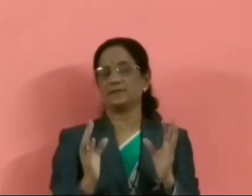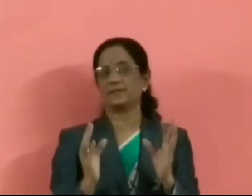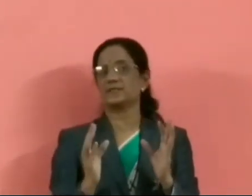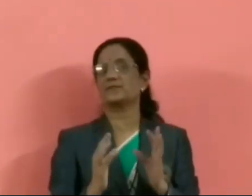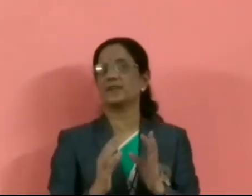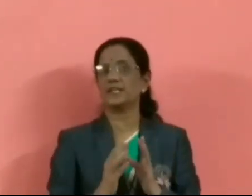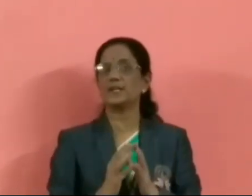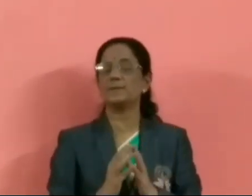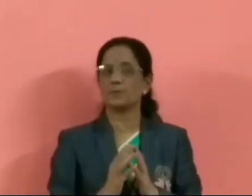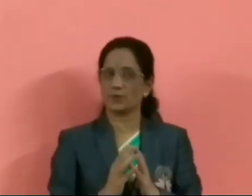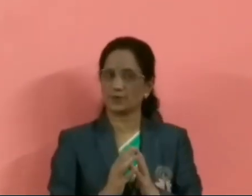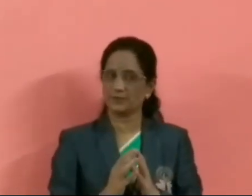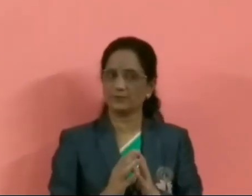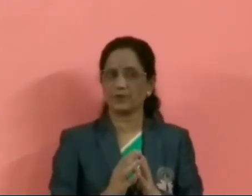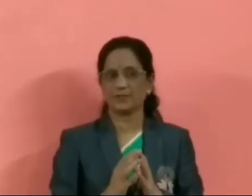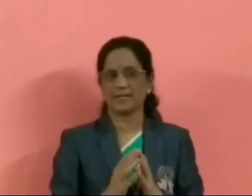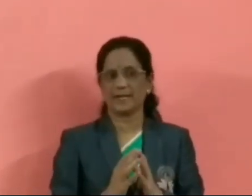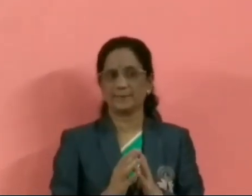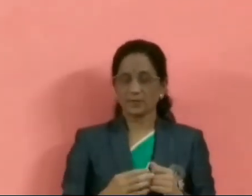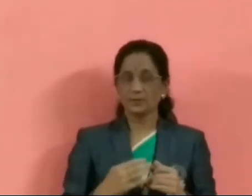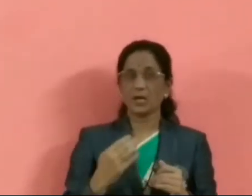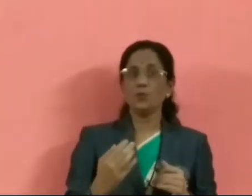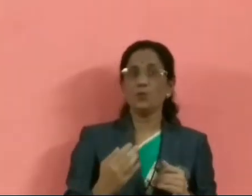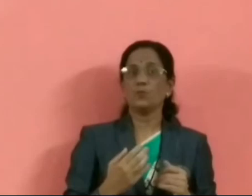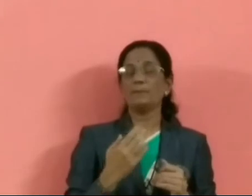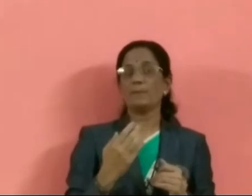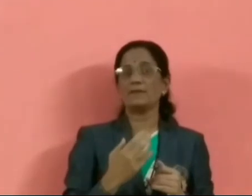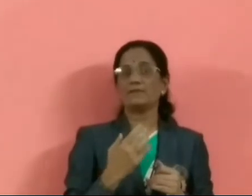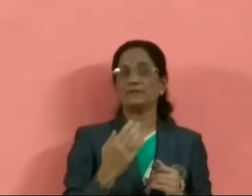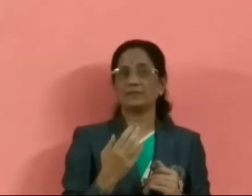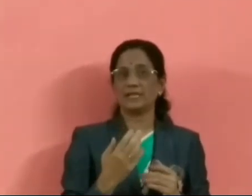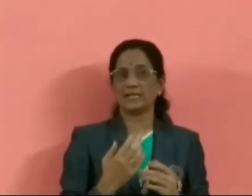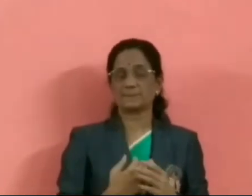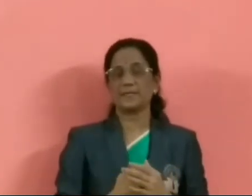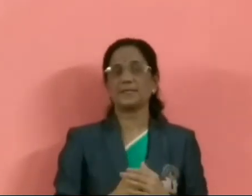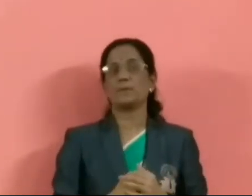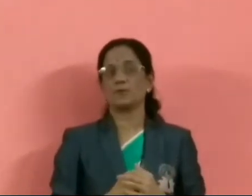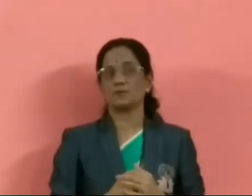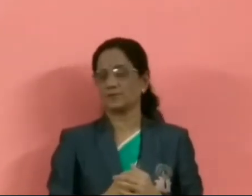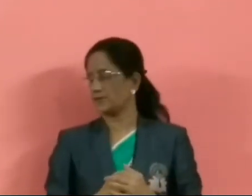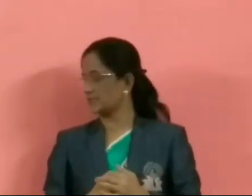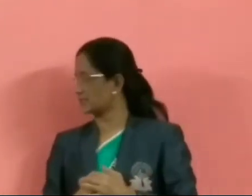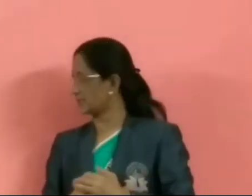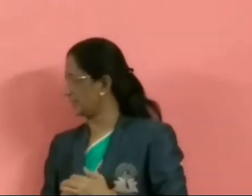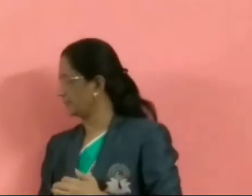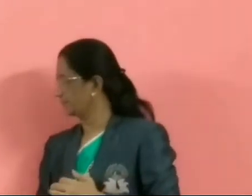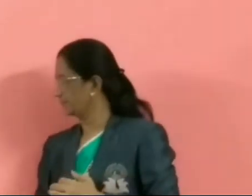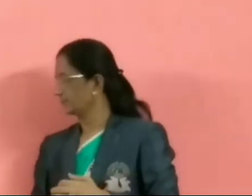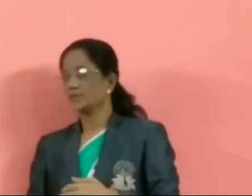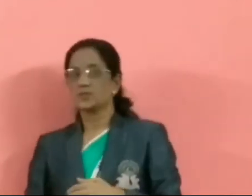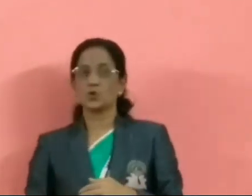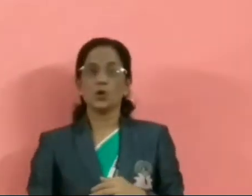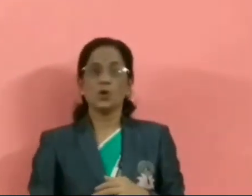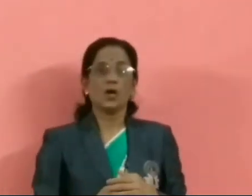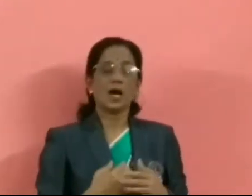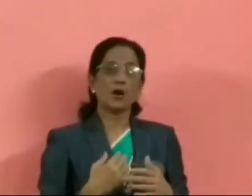is very important for that. Now, one by one we will explain about the first aid. So, how